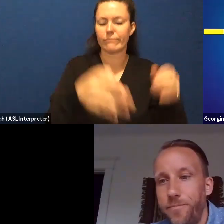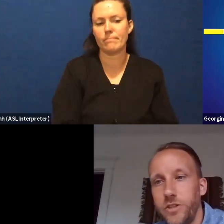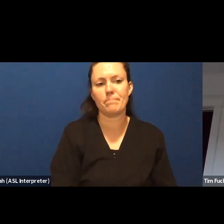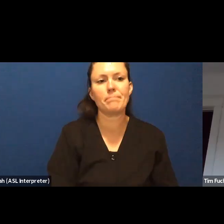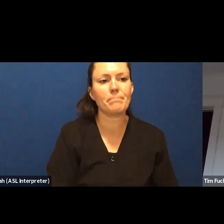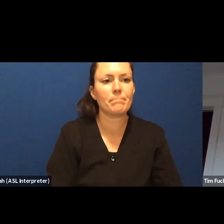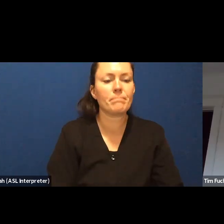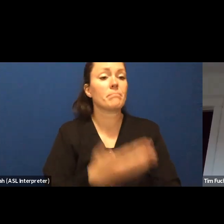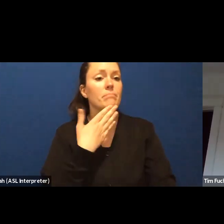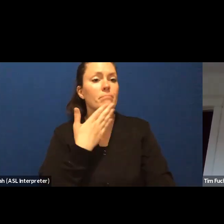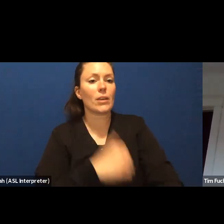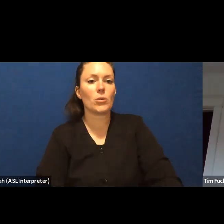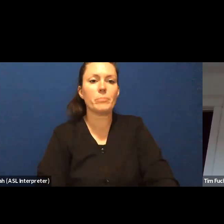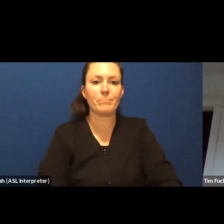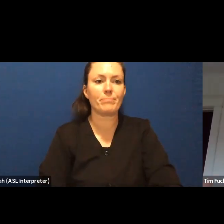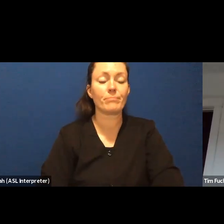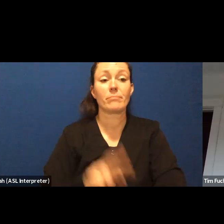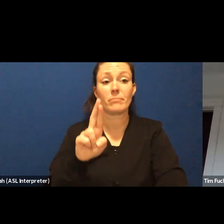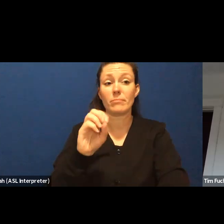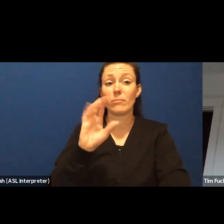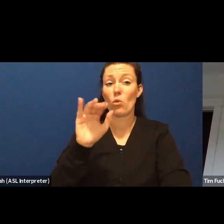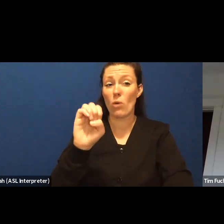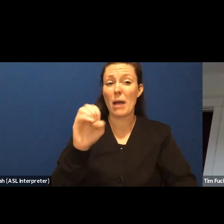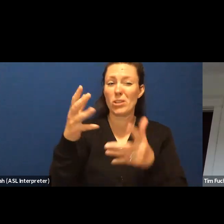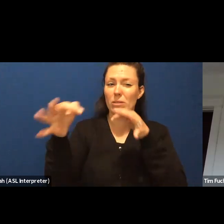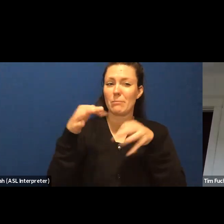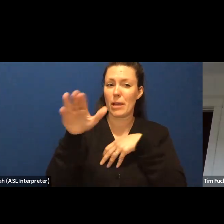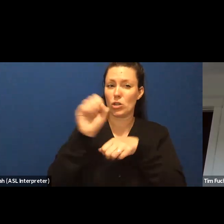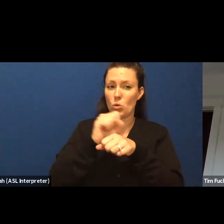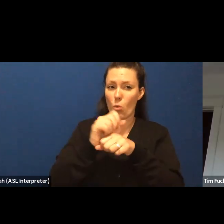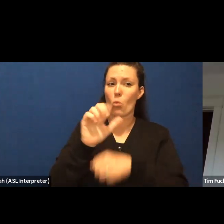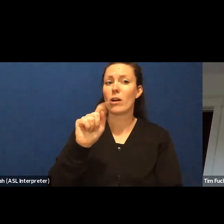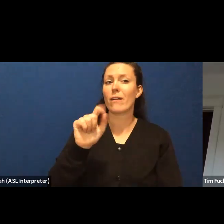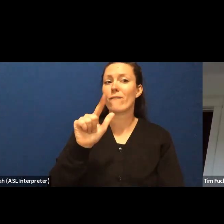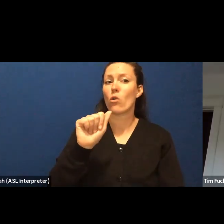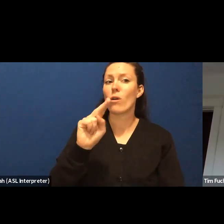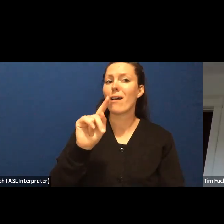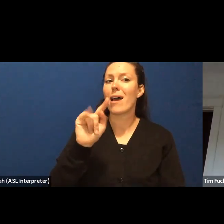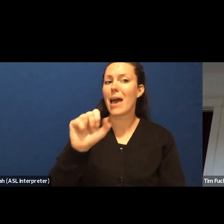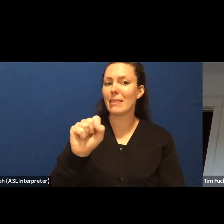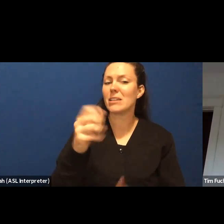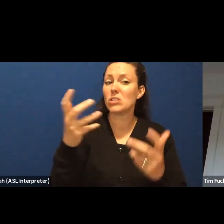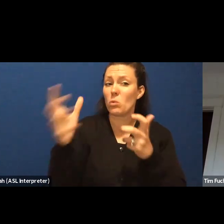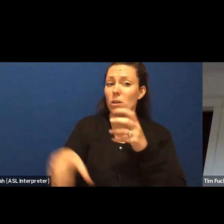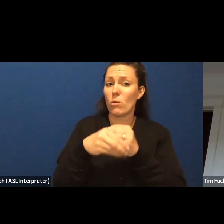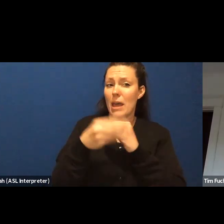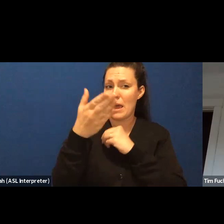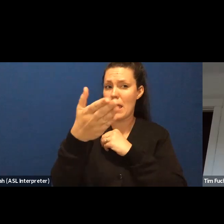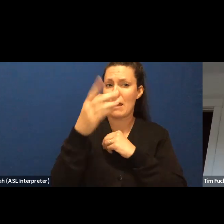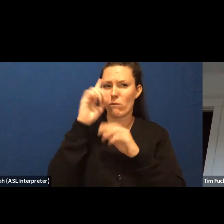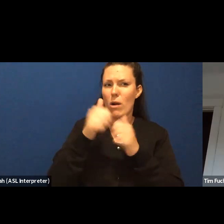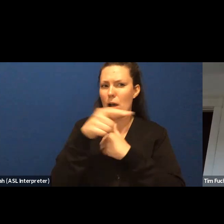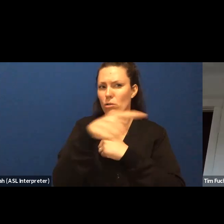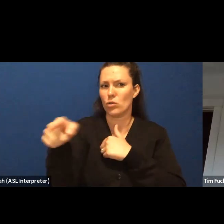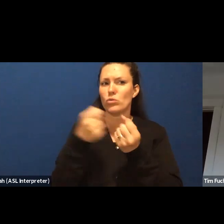Great, thanks, Gina. Robbie, you talked a bit about the work that Atlantis has done in this area, but what would you like to add here about the way that you all have